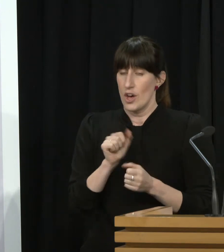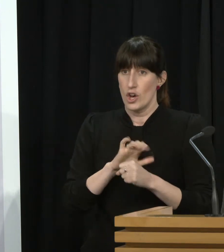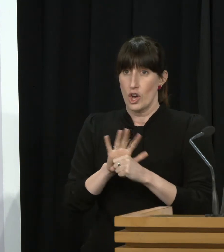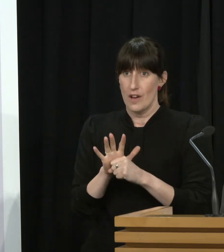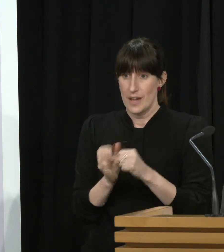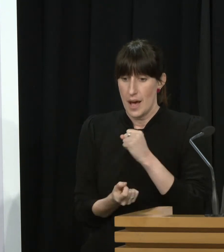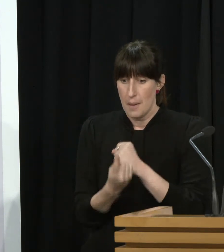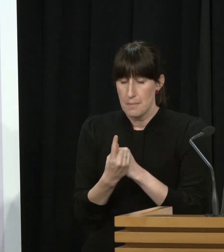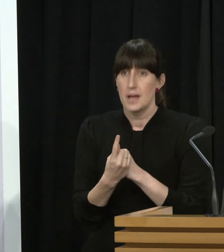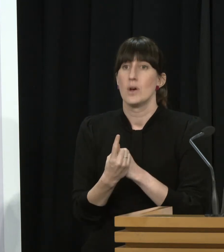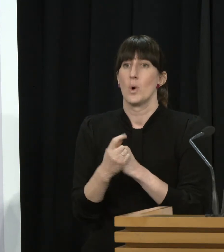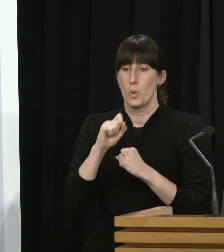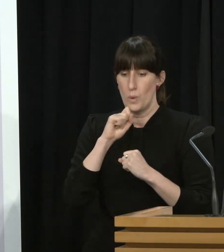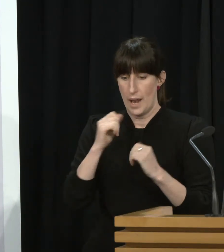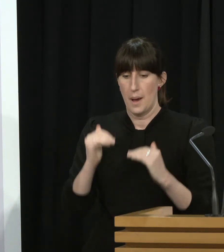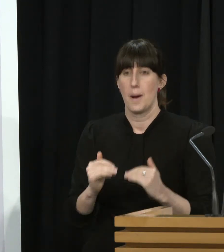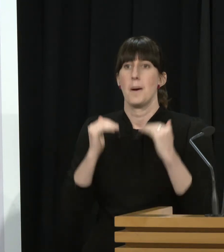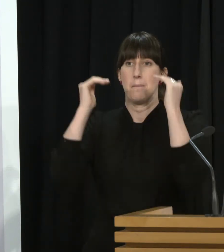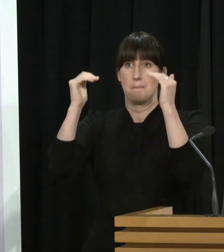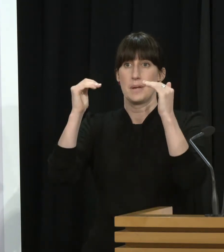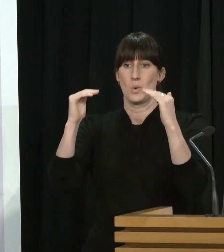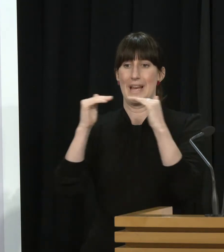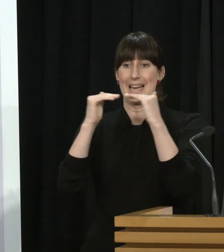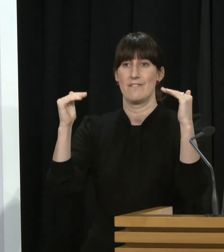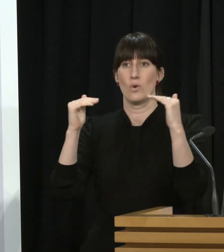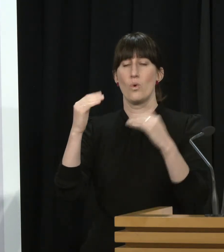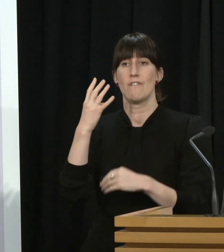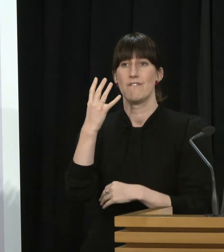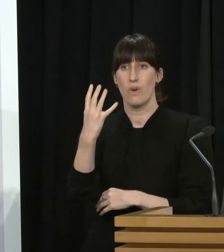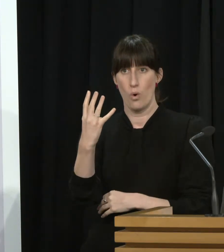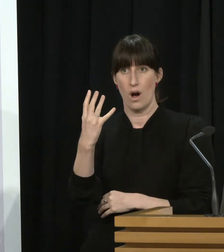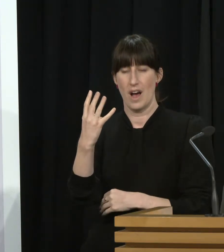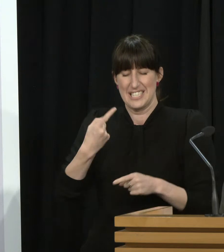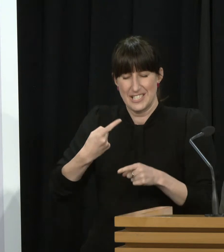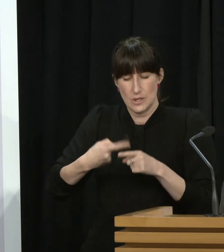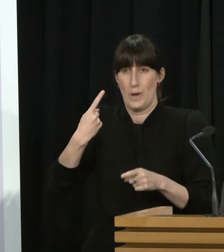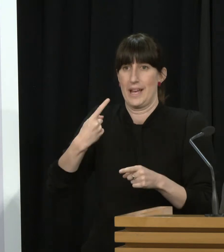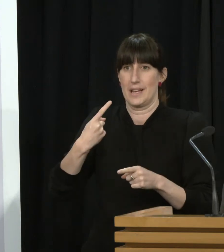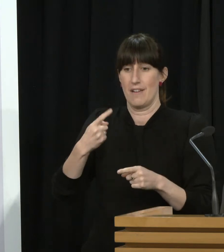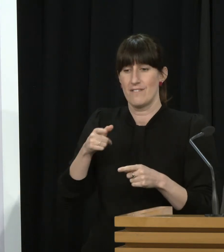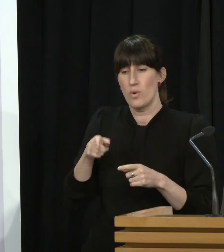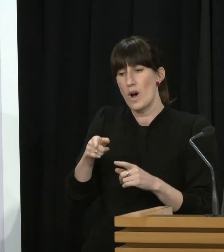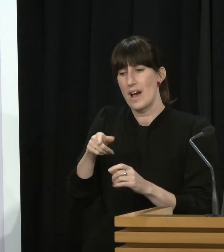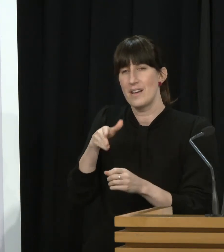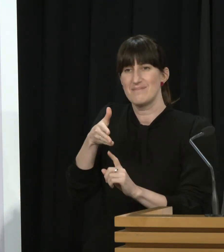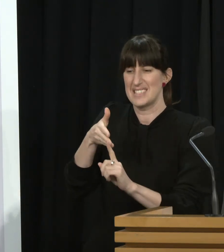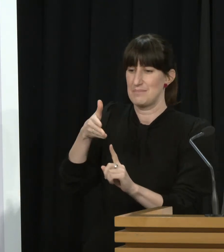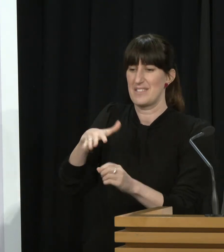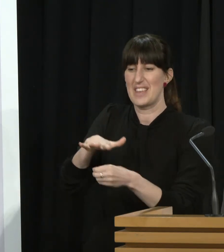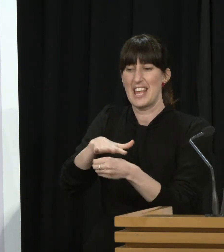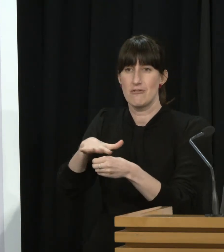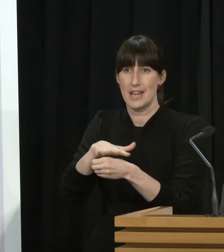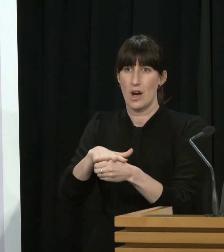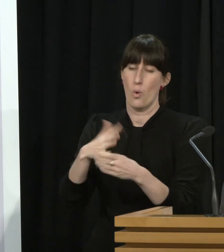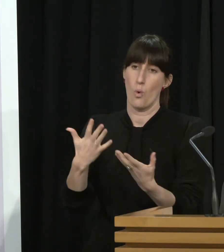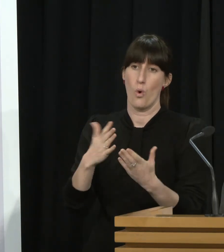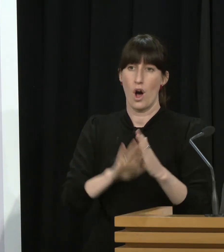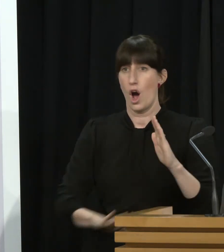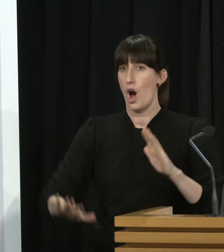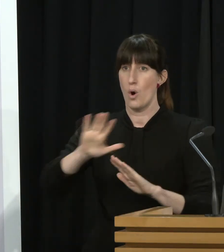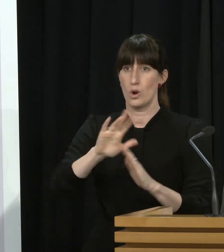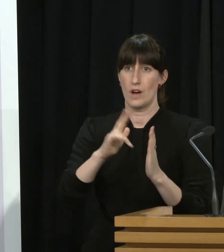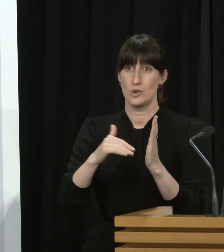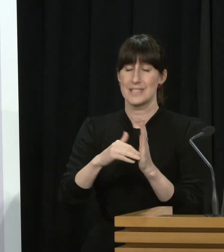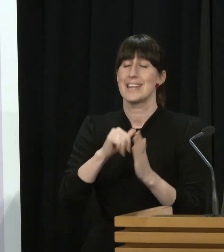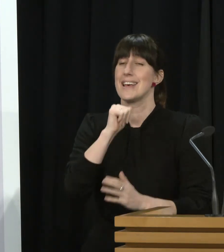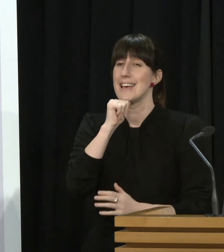to COVID-19 alert level 4 for either the affected area or the whole country, depending on the circumstances,